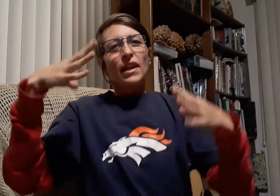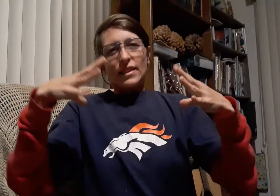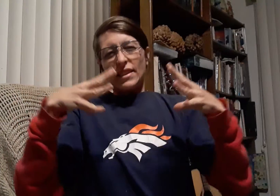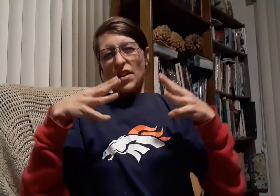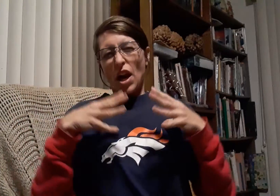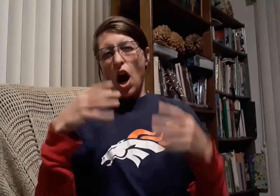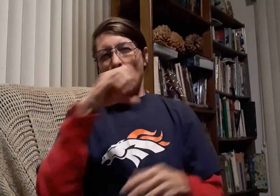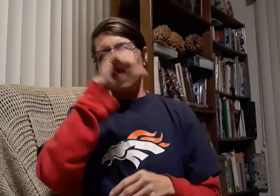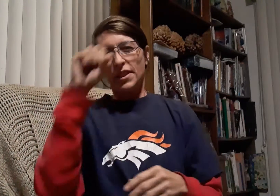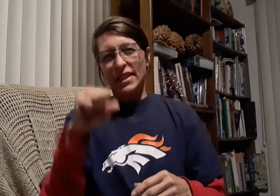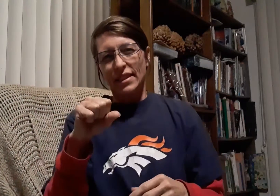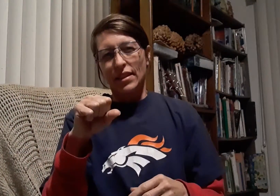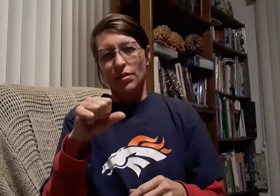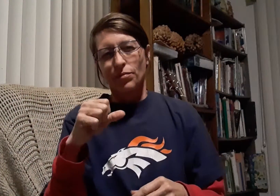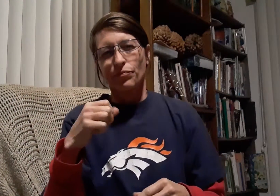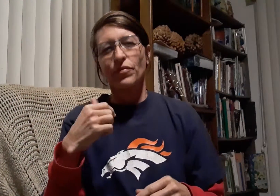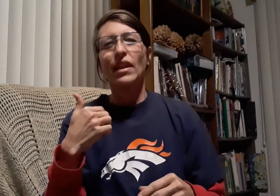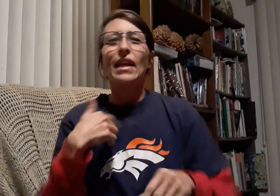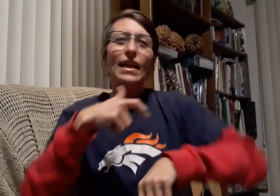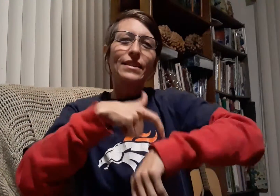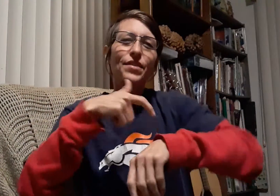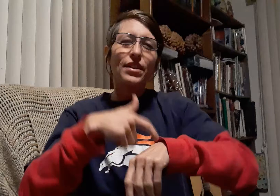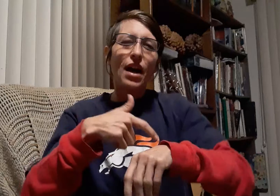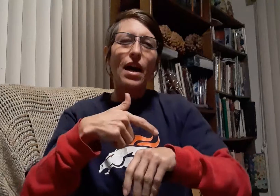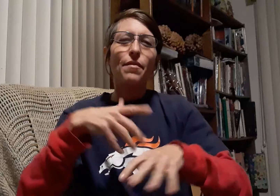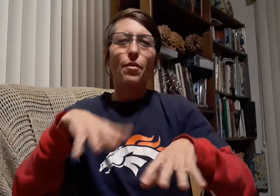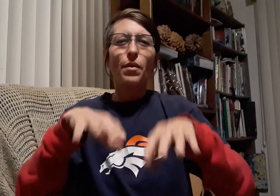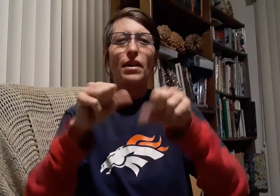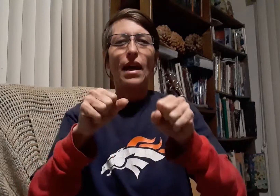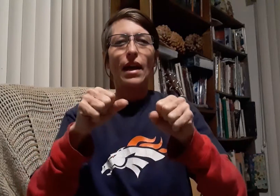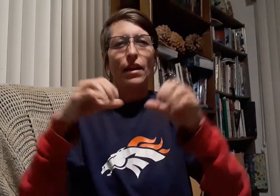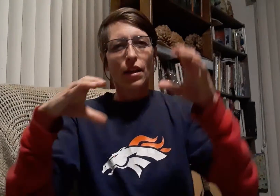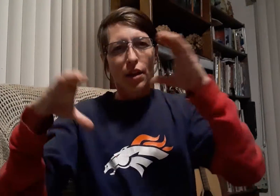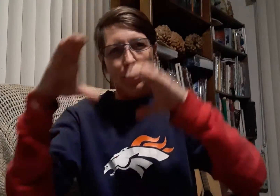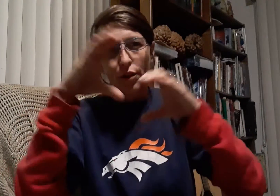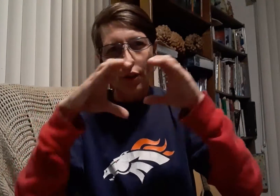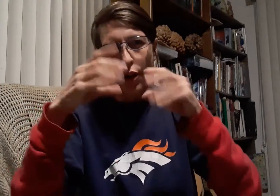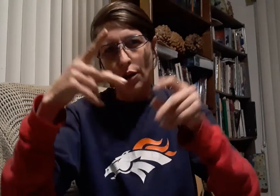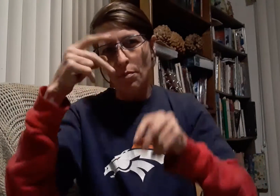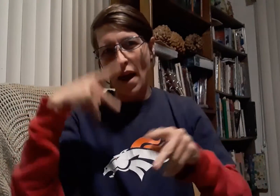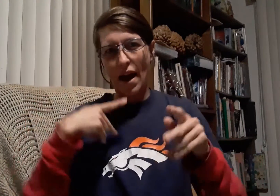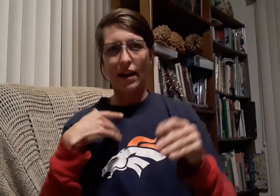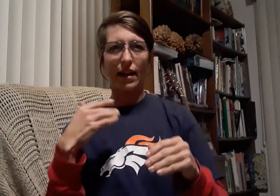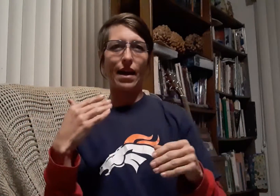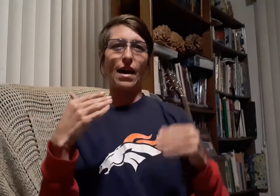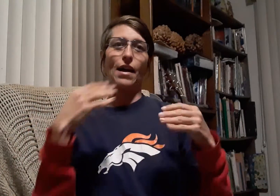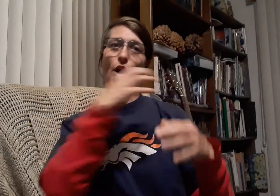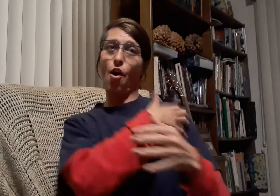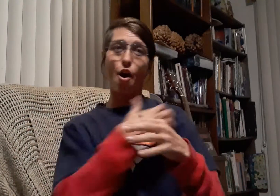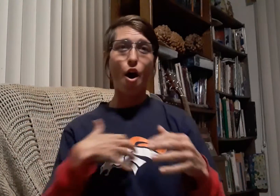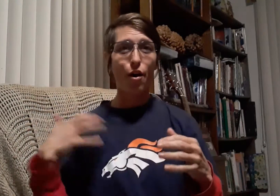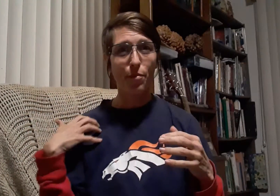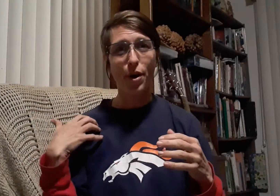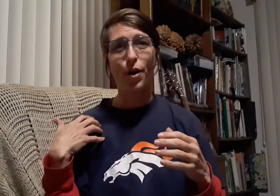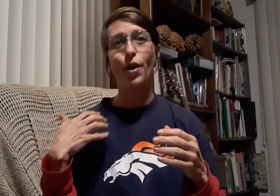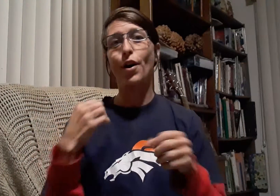it's the off season. It's the time that we take to look back at our armor,